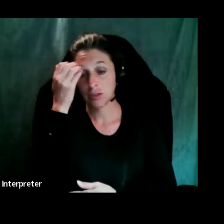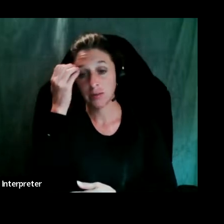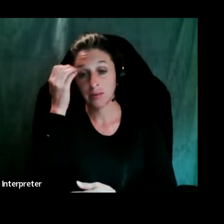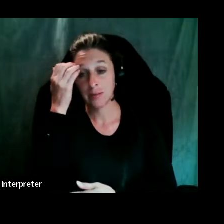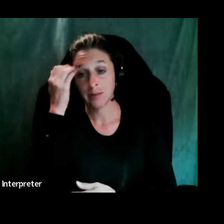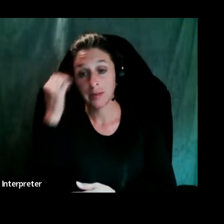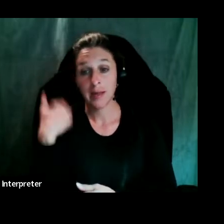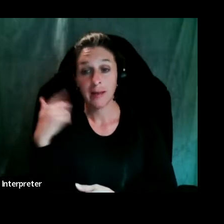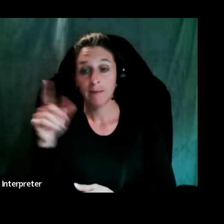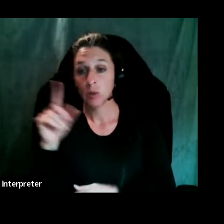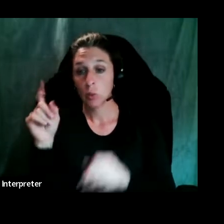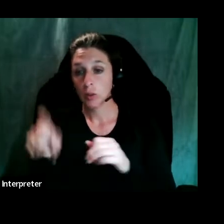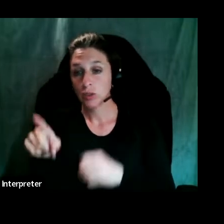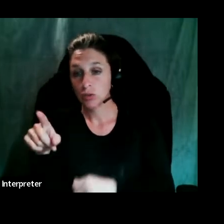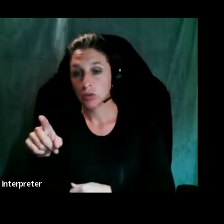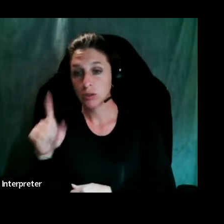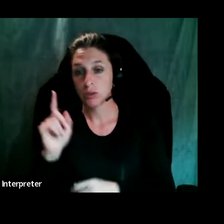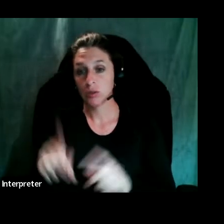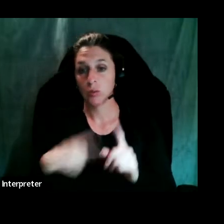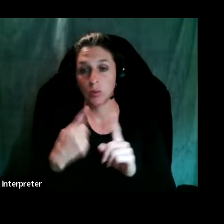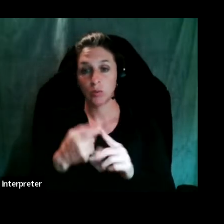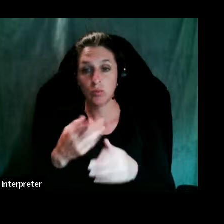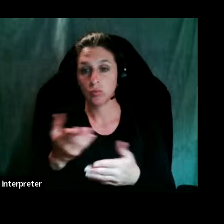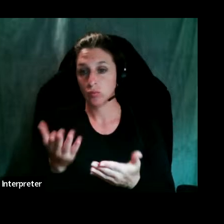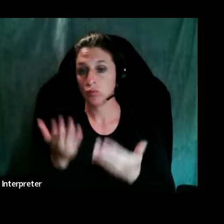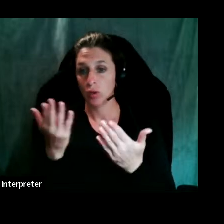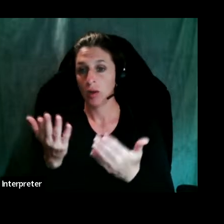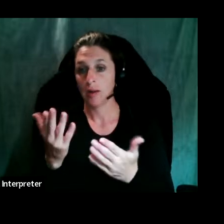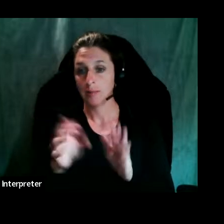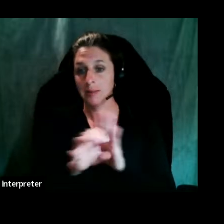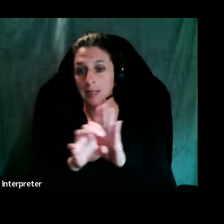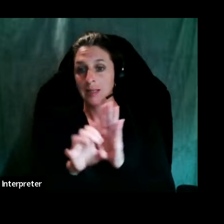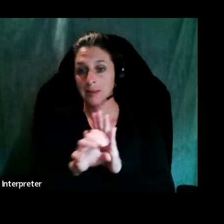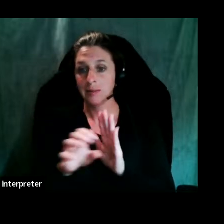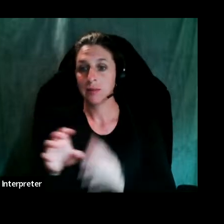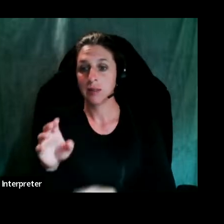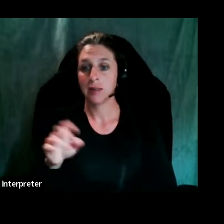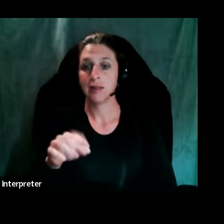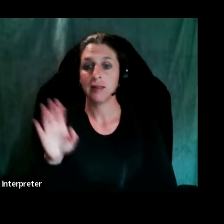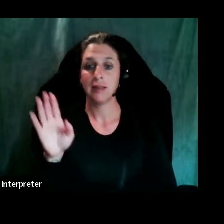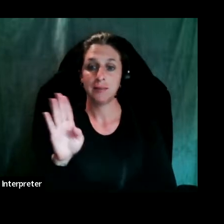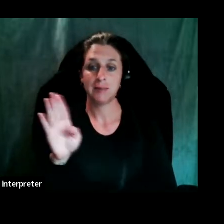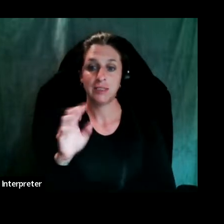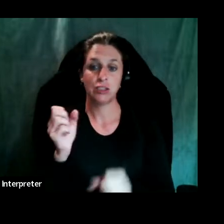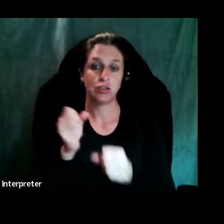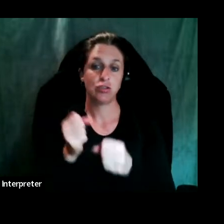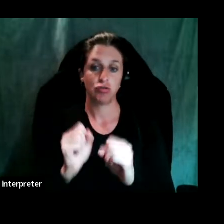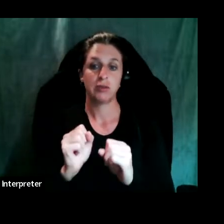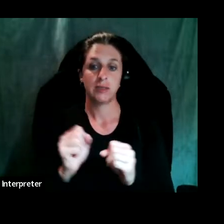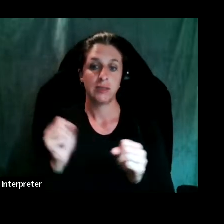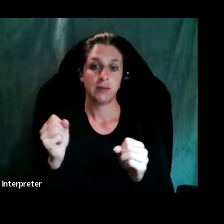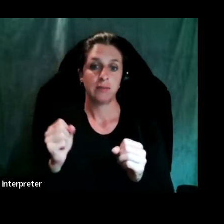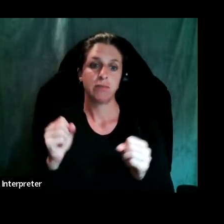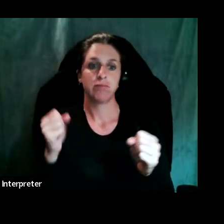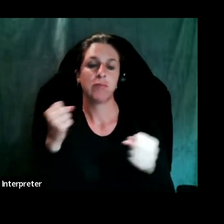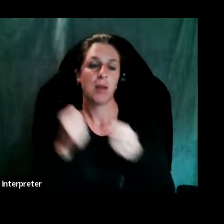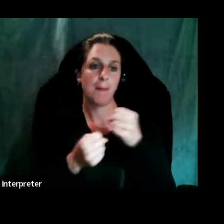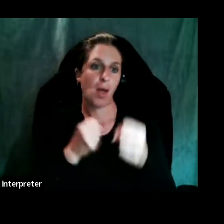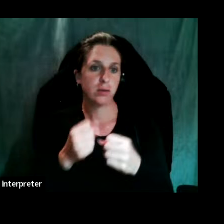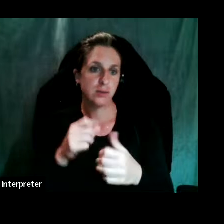question. And you brought up an example of B Street boxing, which is pretty demanding, I imagine.